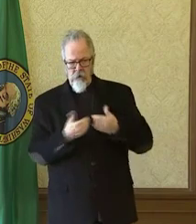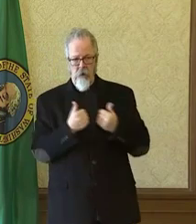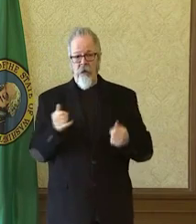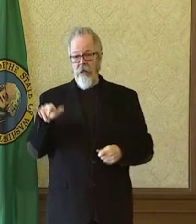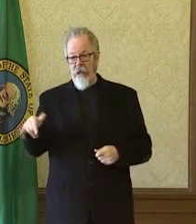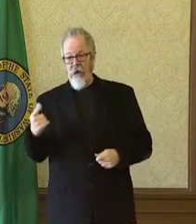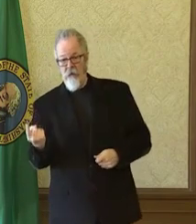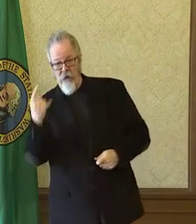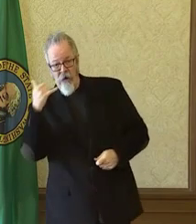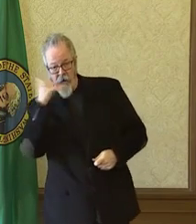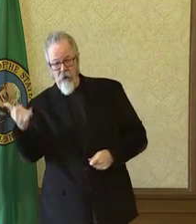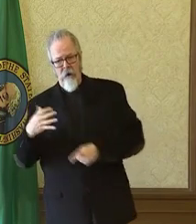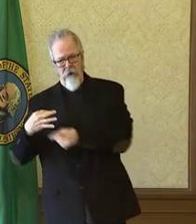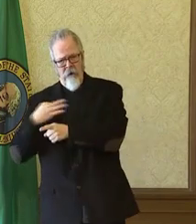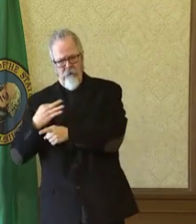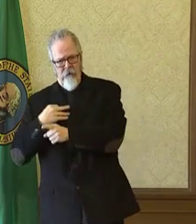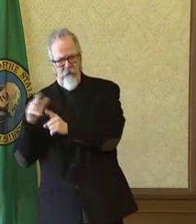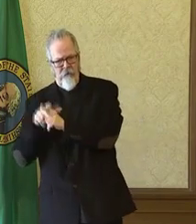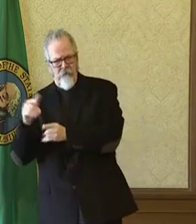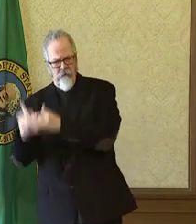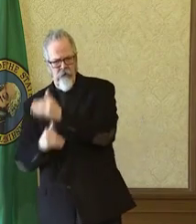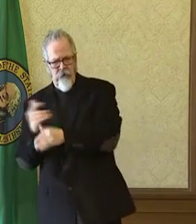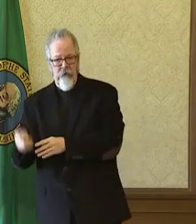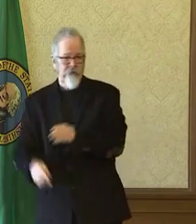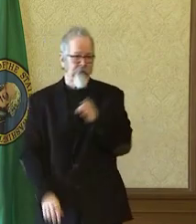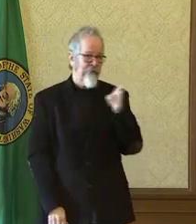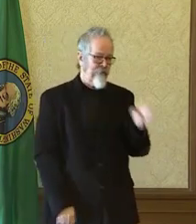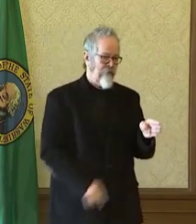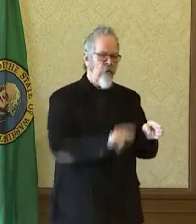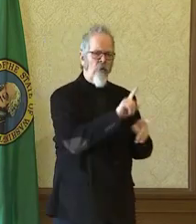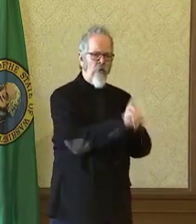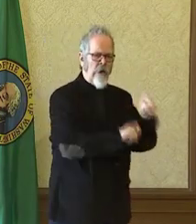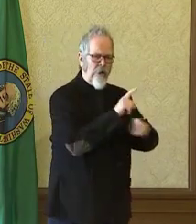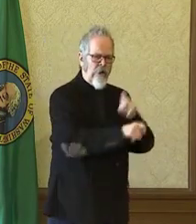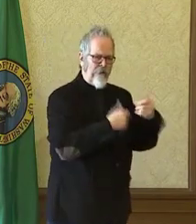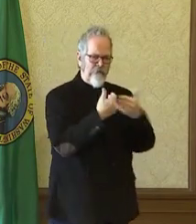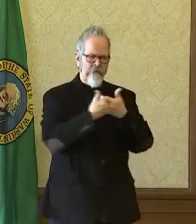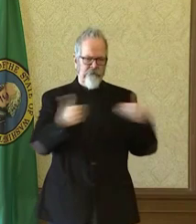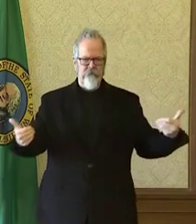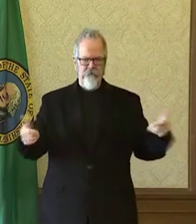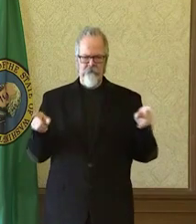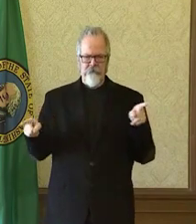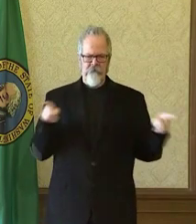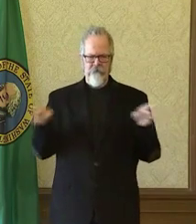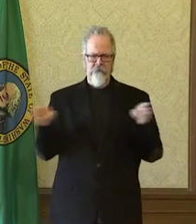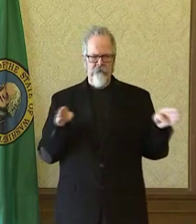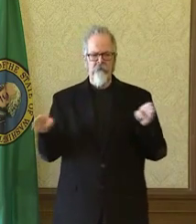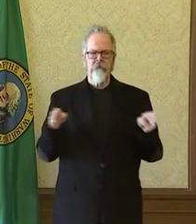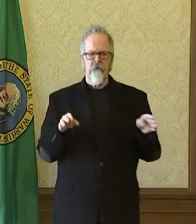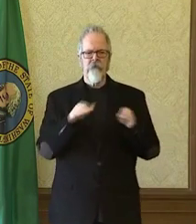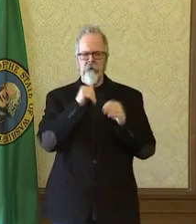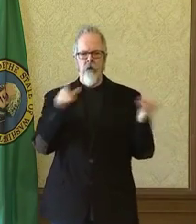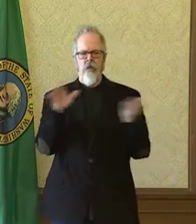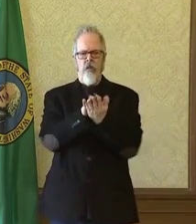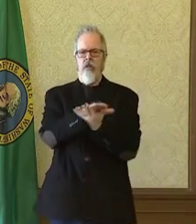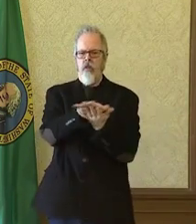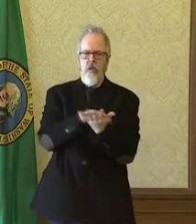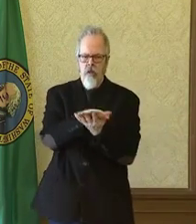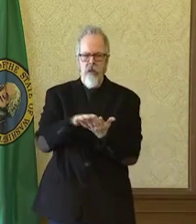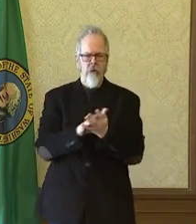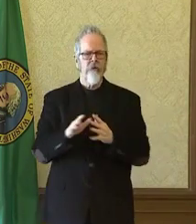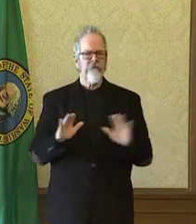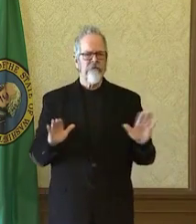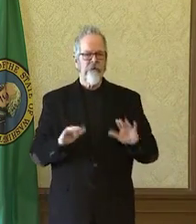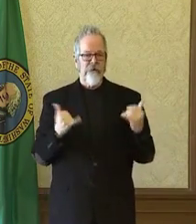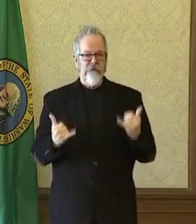minimize the waiting time that people have to get question answers. And there's quite a number of other things through technology the department is using